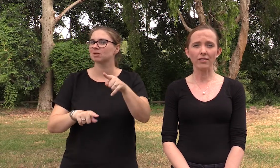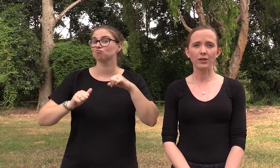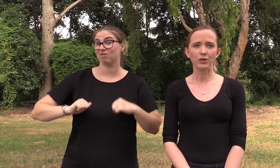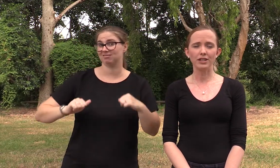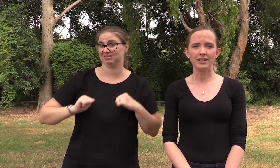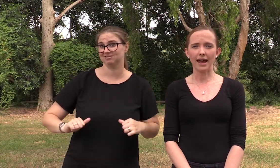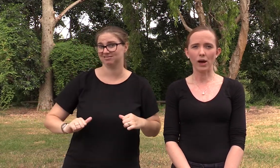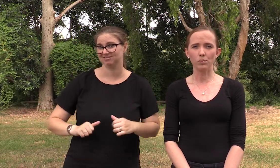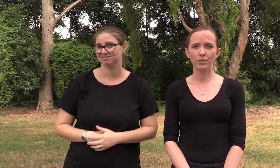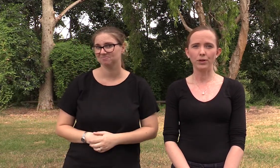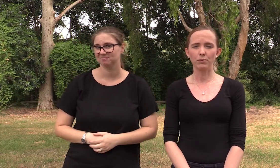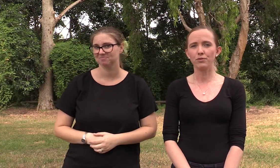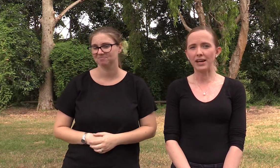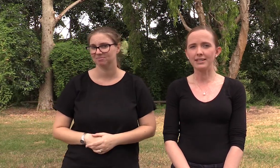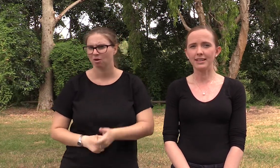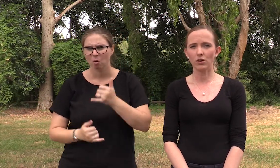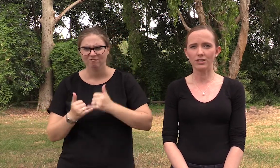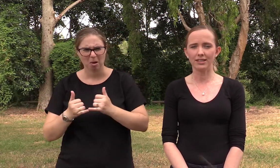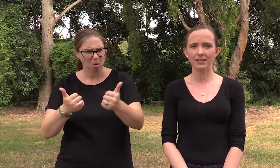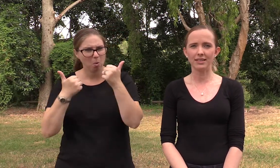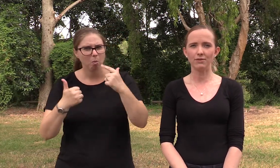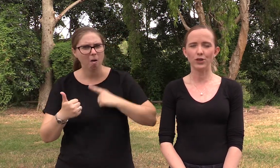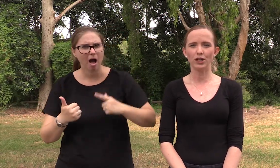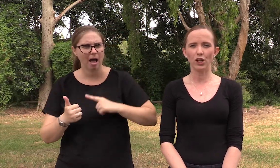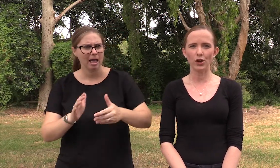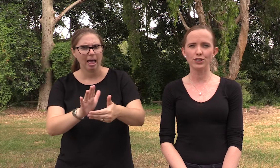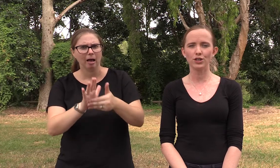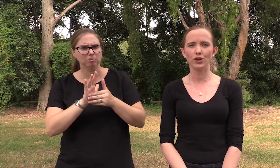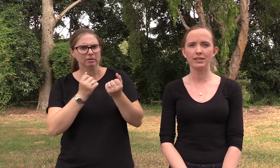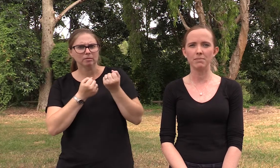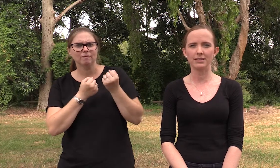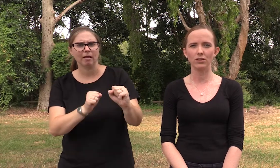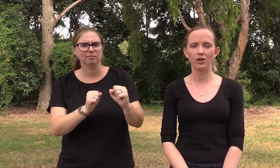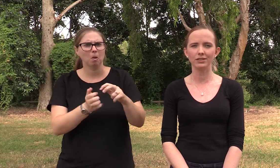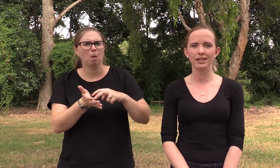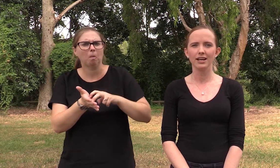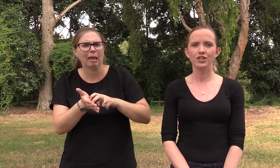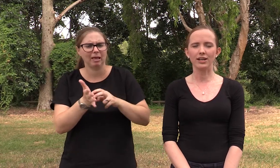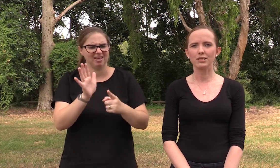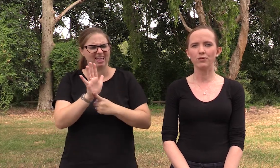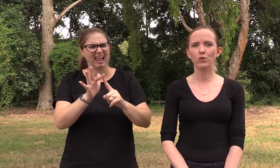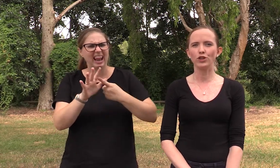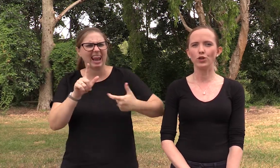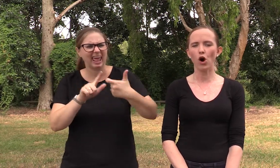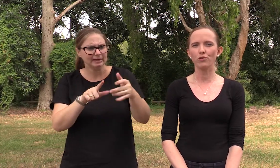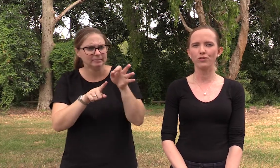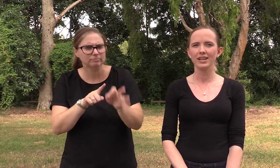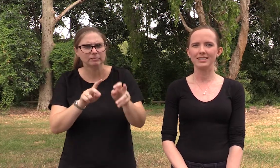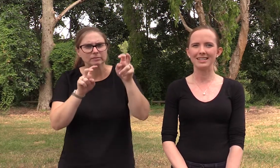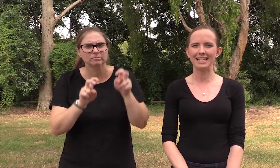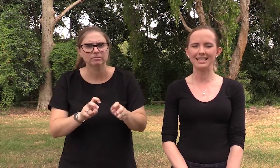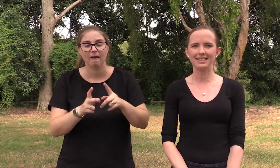It's very good to help prevent incontinence if you can learn to turn this muscle on just before you